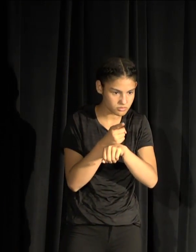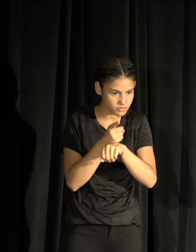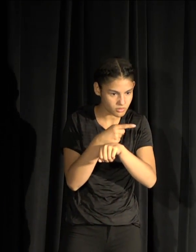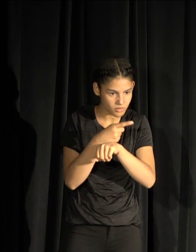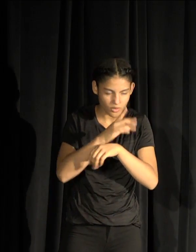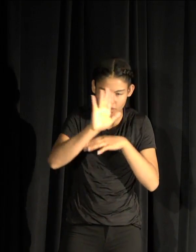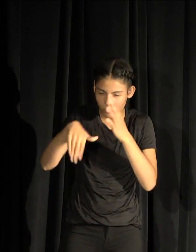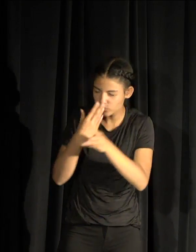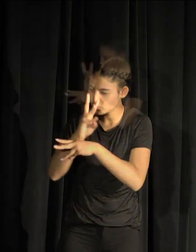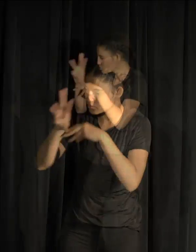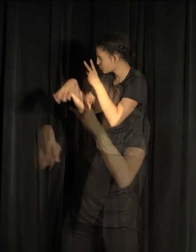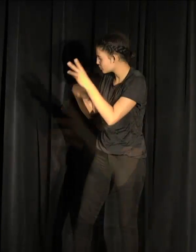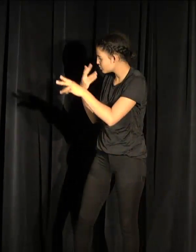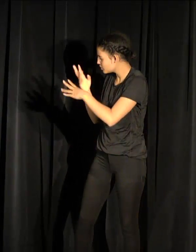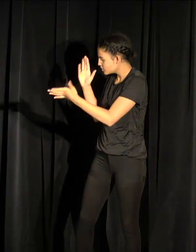Sure, time goes by fast